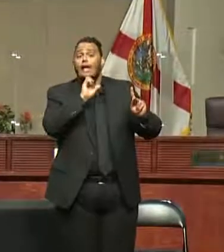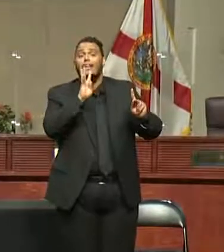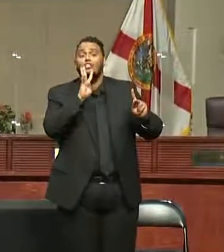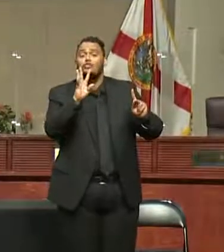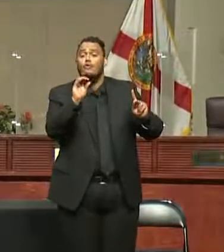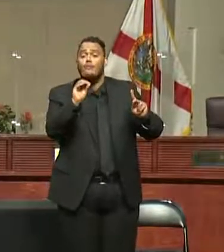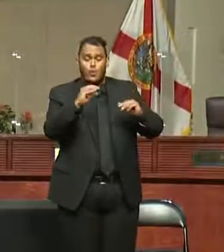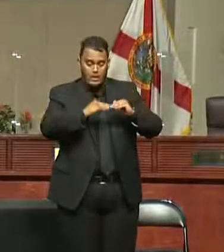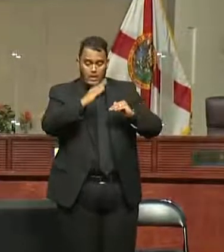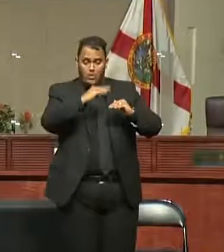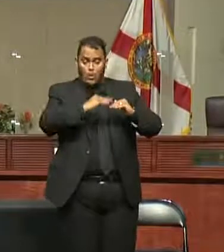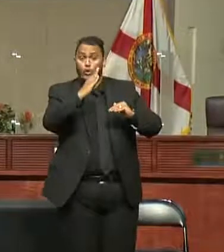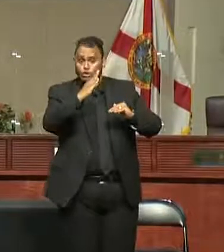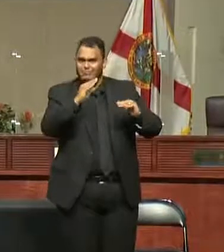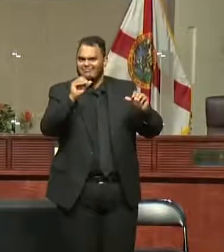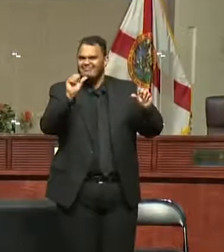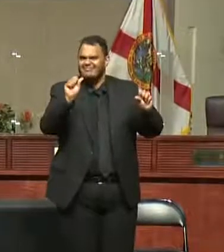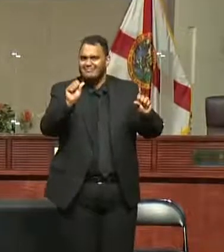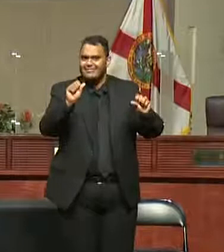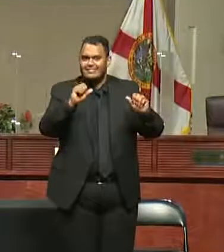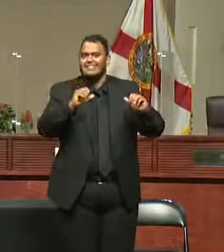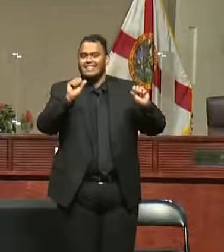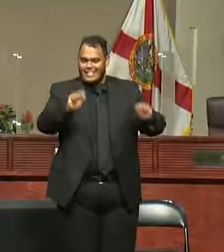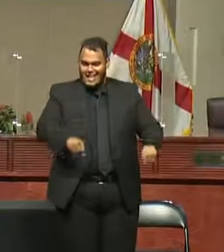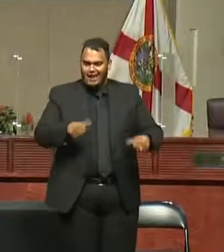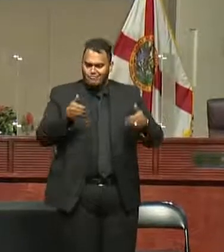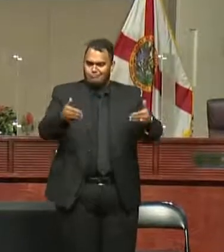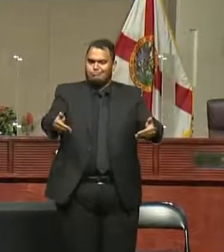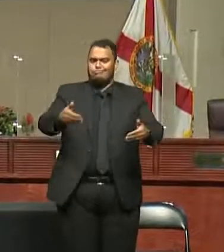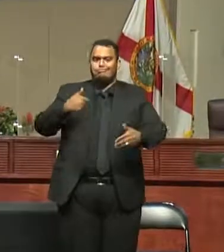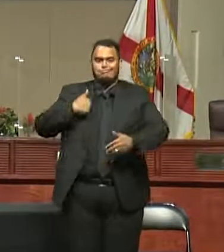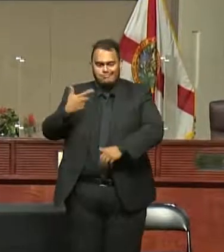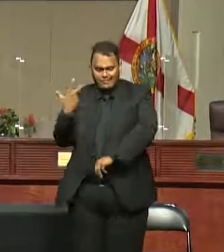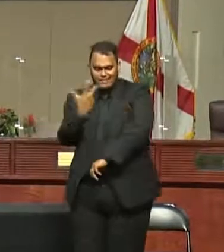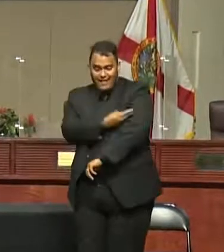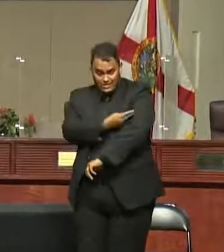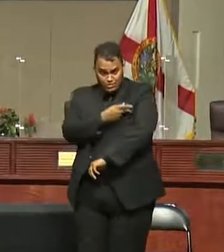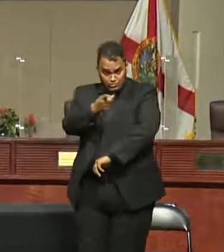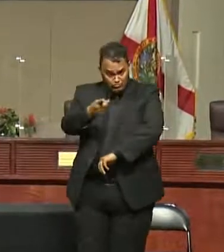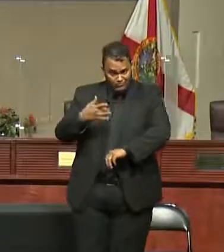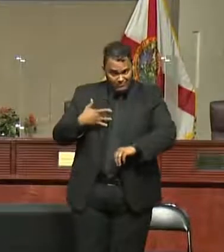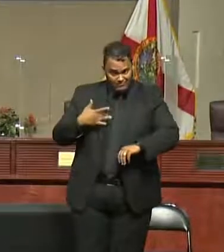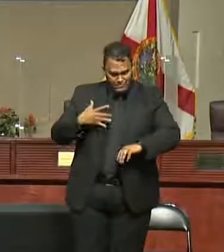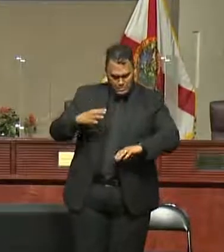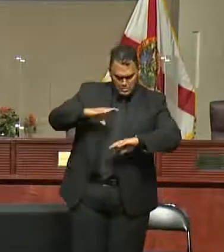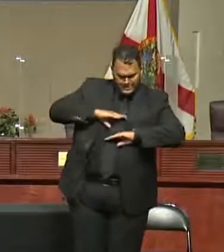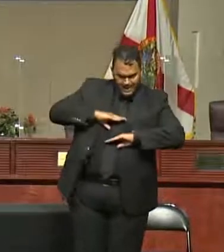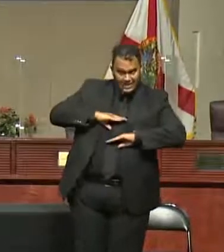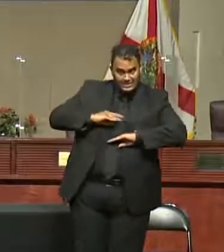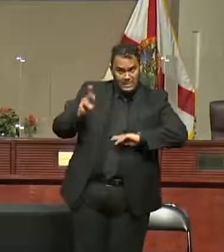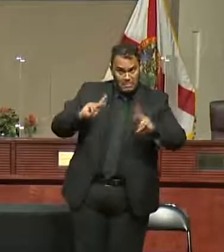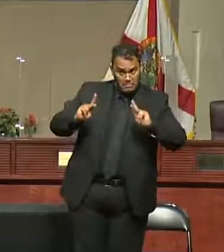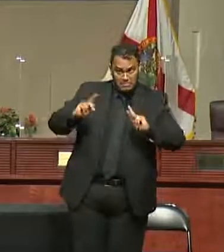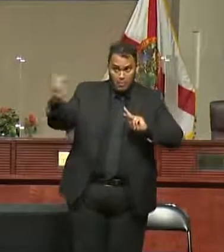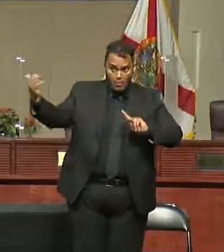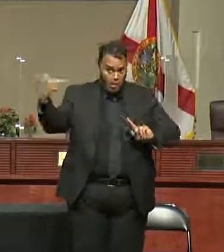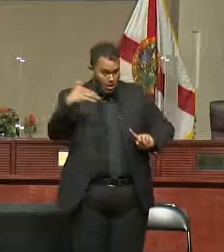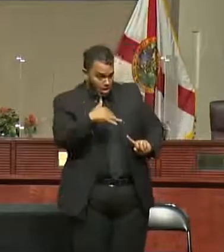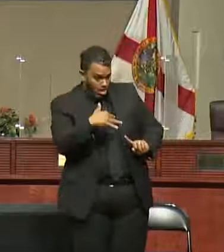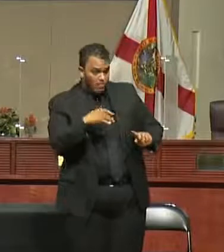of the vaccination centers in our county. Are you satisfied with the response of those who are eligible to receive the vaccine?